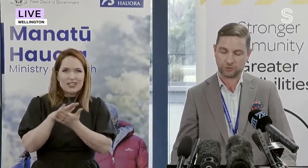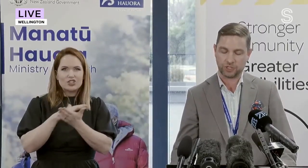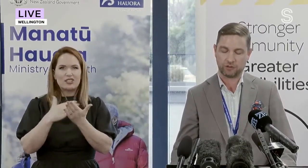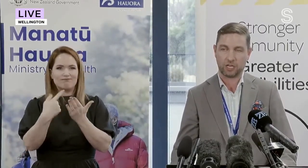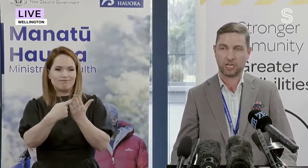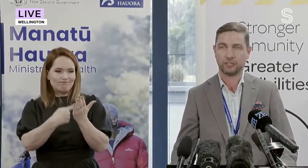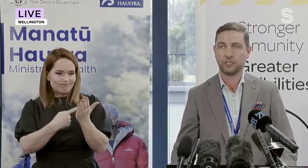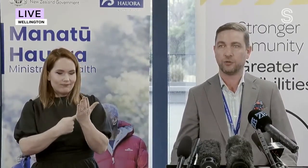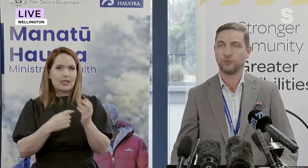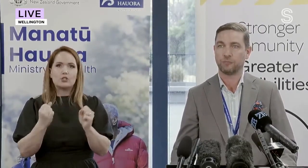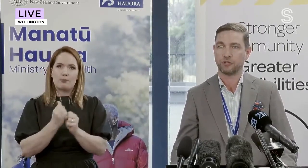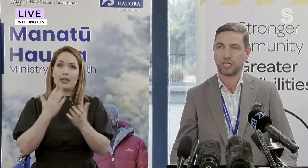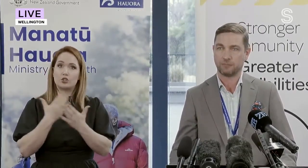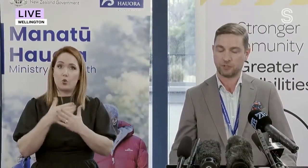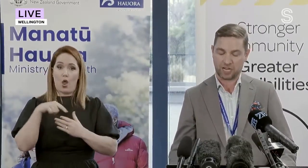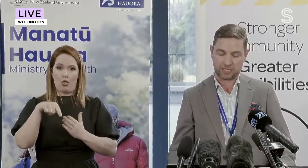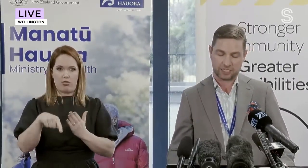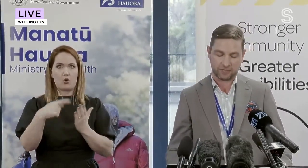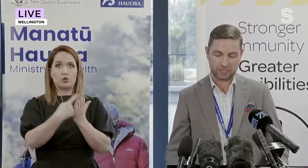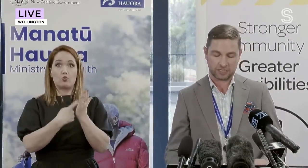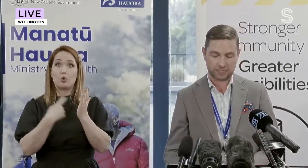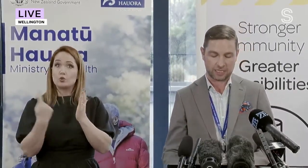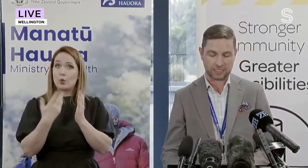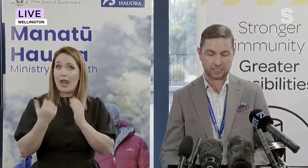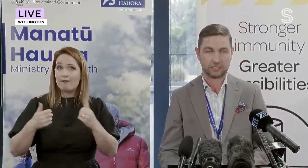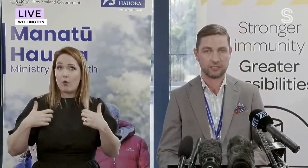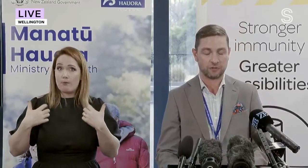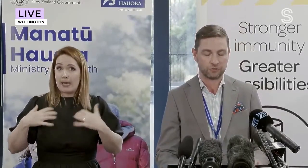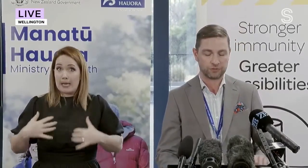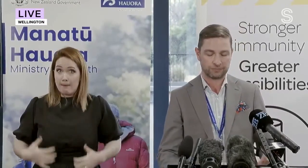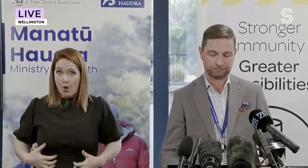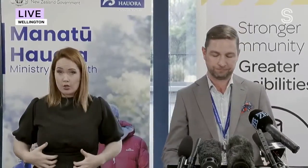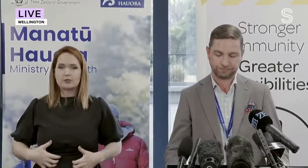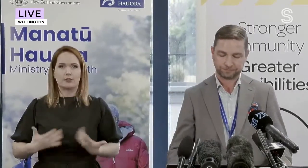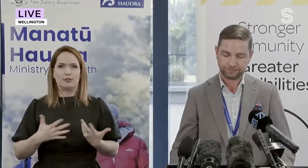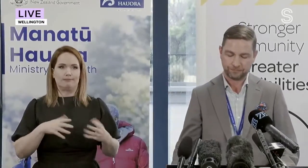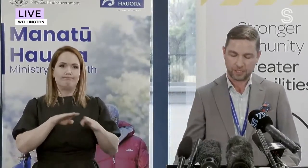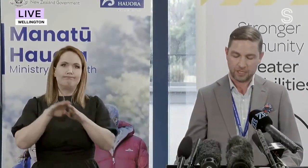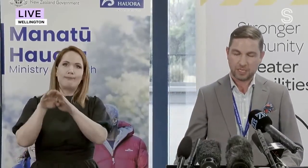to ensure they're in line with the most up-to-date evidence as it evolves.